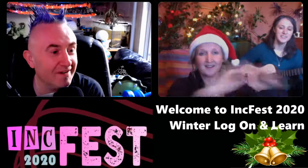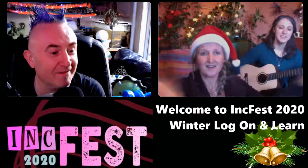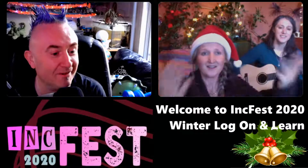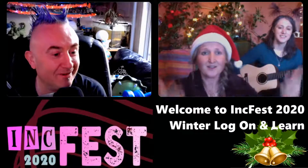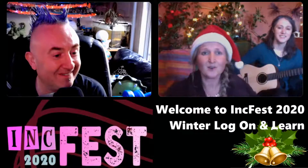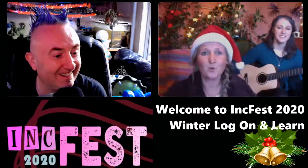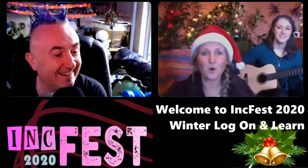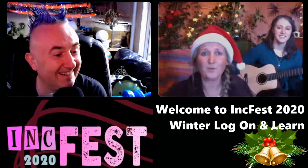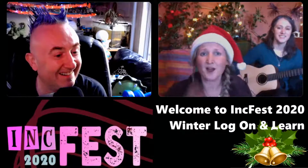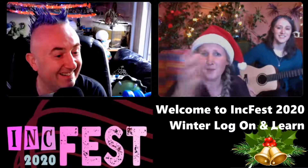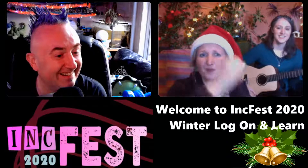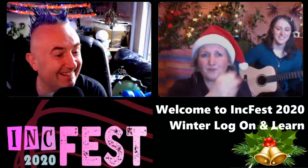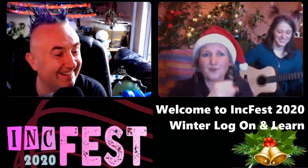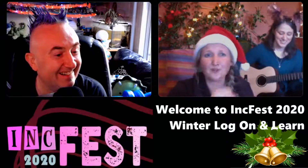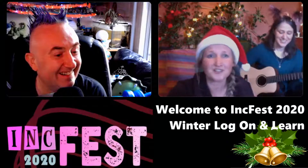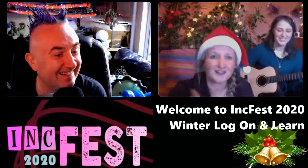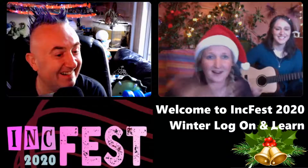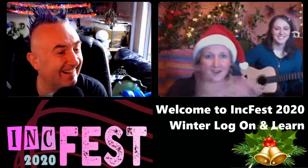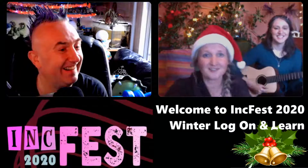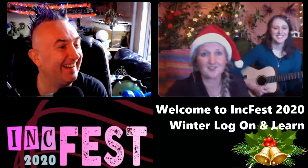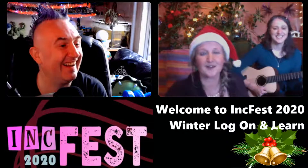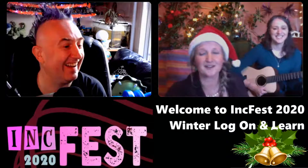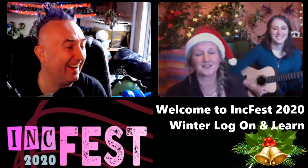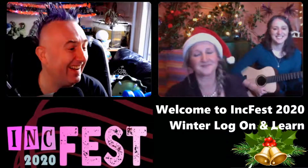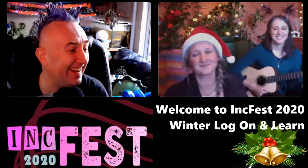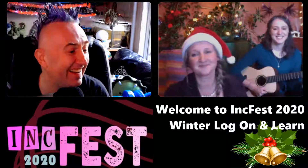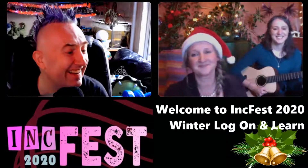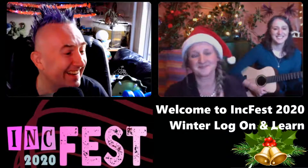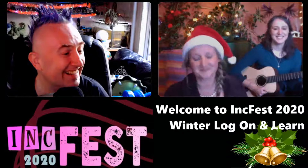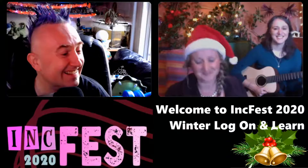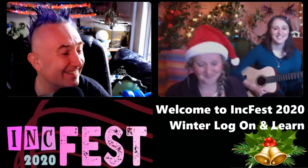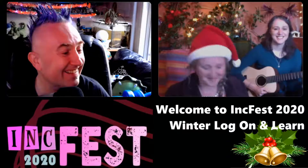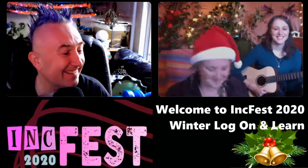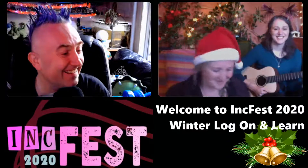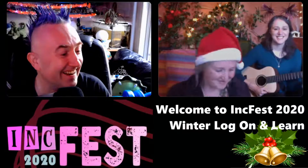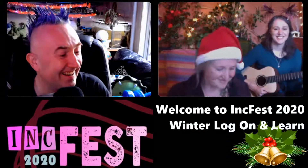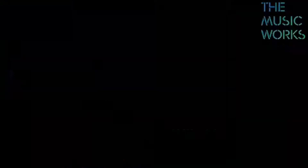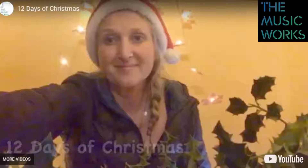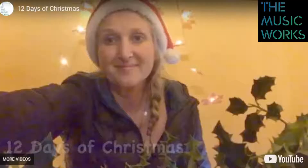Wonderful. You're warmed up. You've got it. Let's do it. Let's have a look at the video.